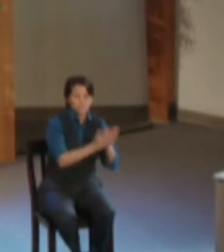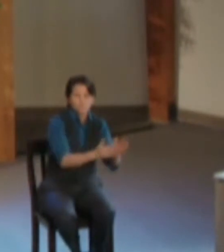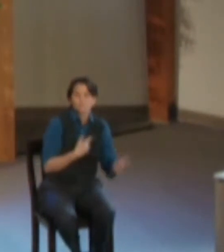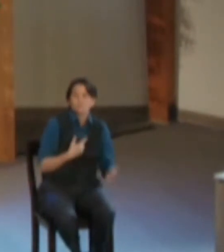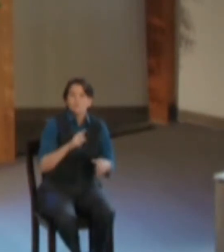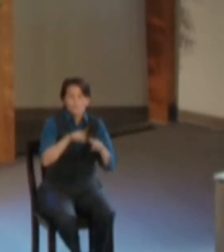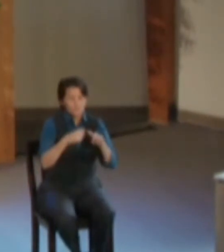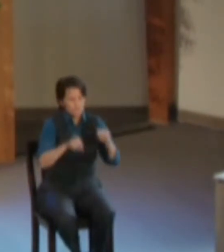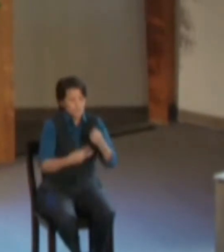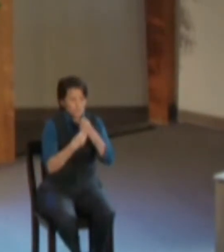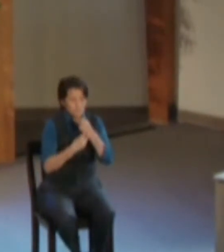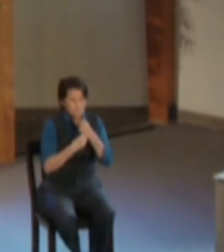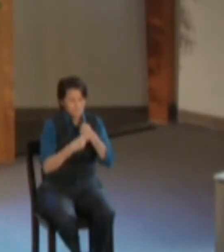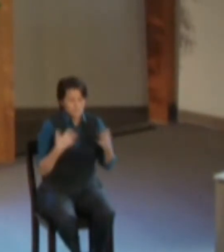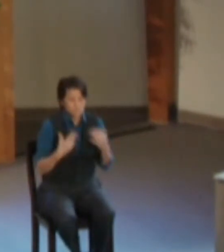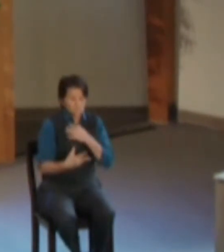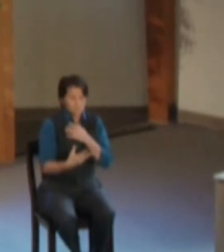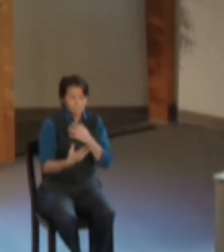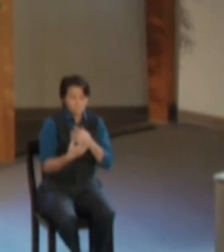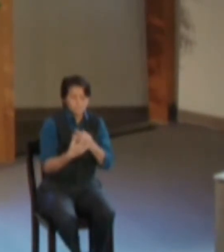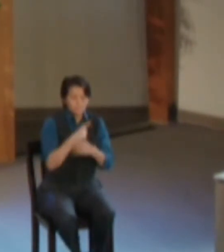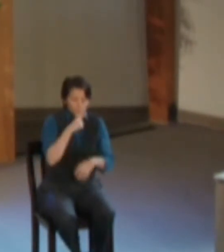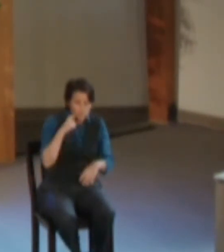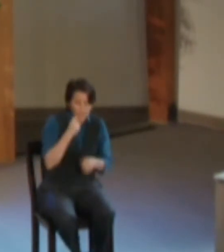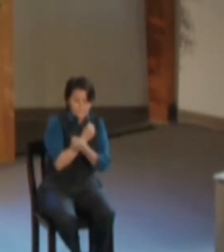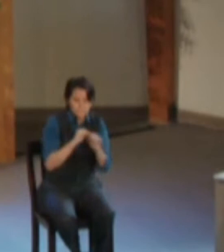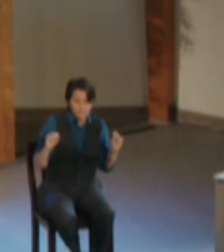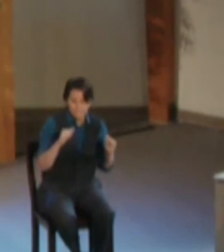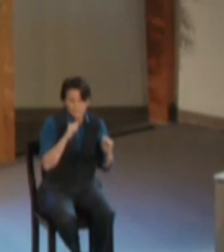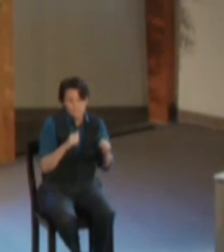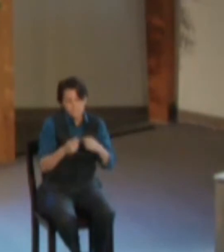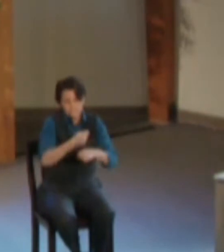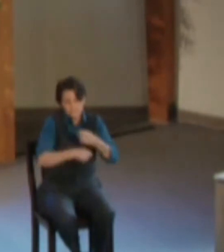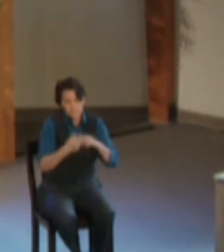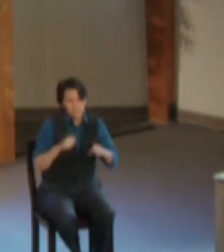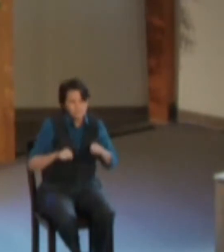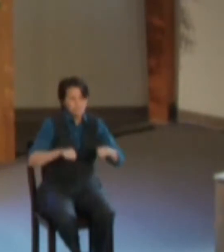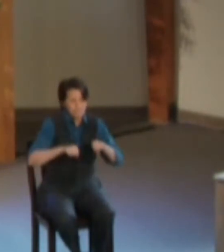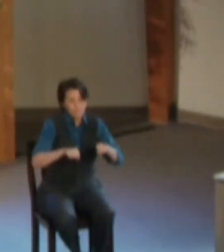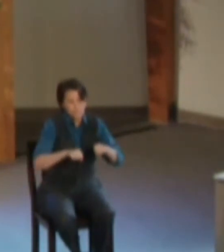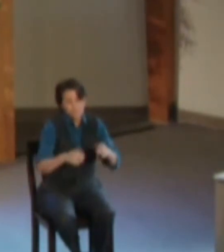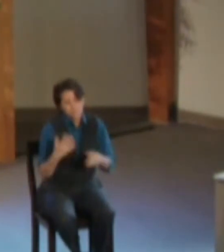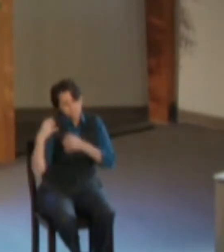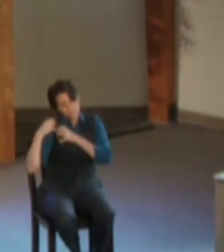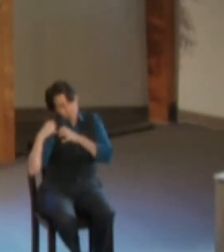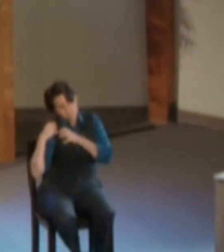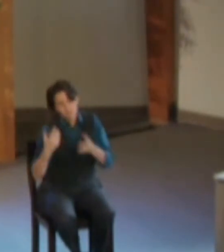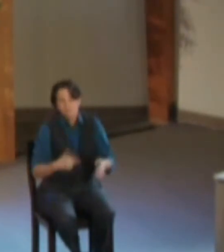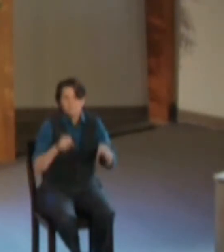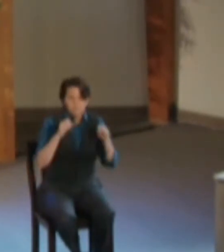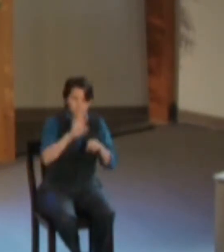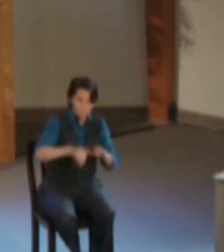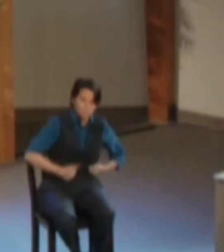your possessions dry and safe instead of hauling them around, then you can start stabilizing your